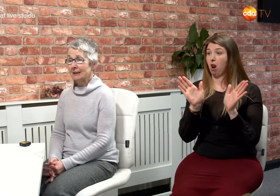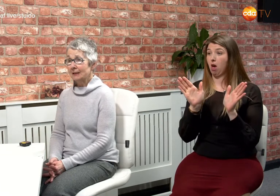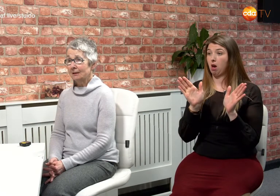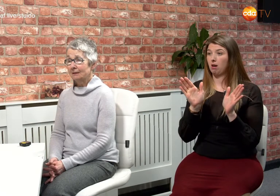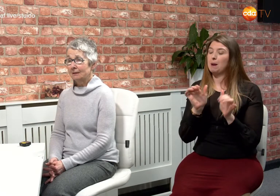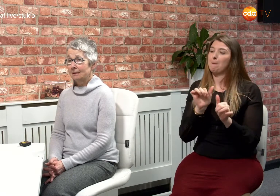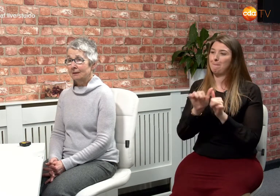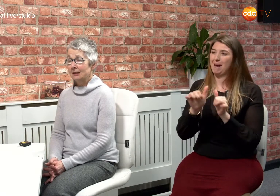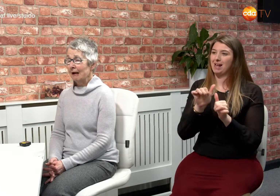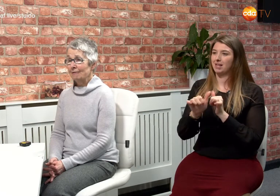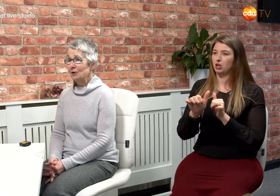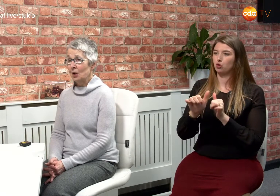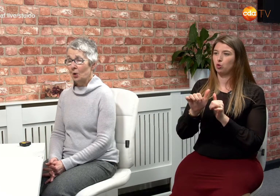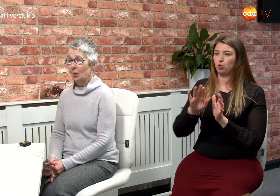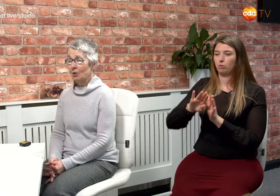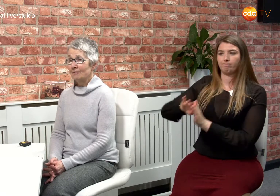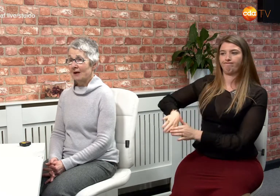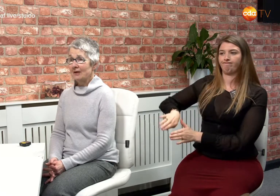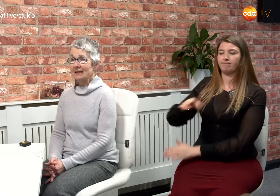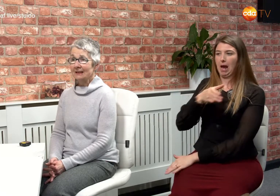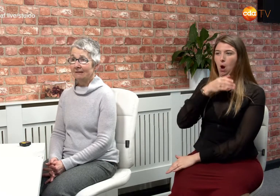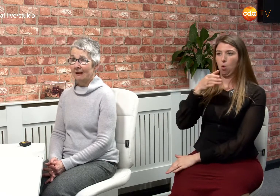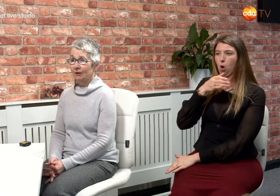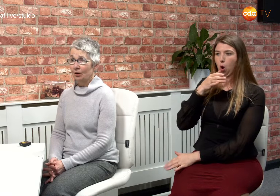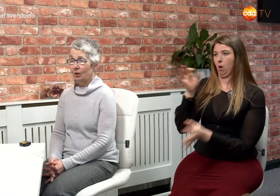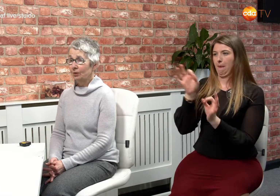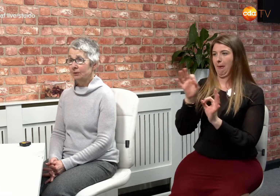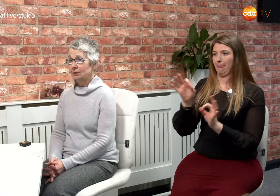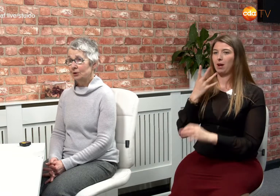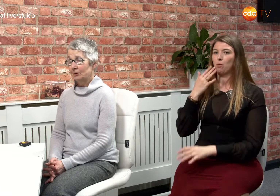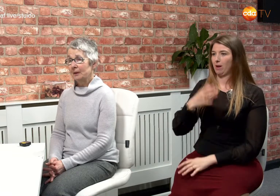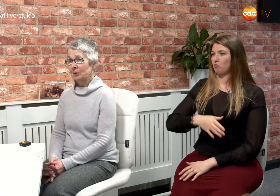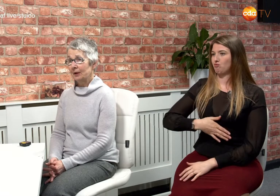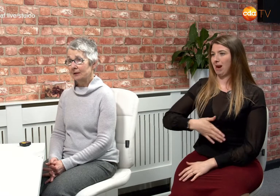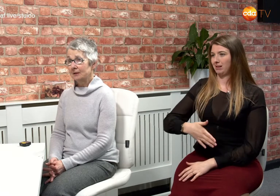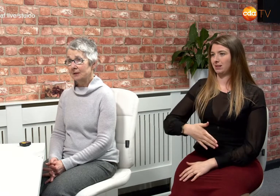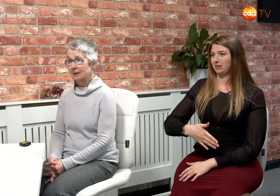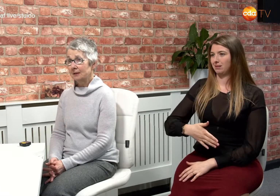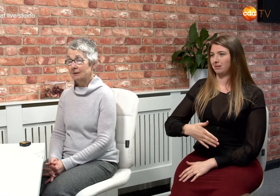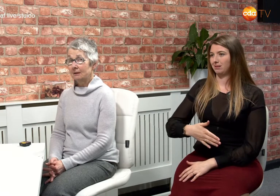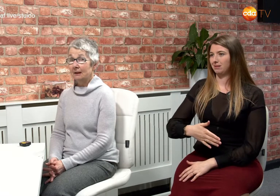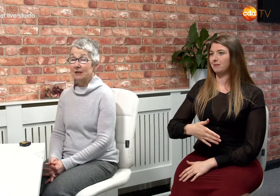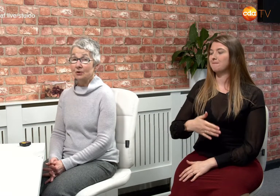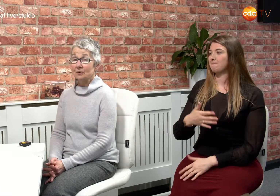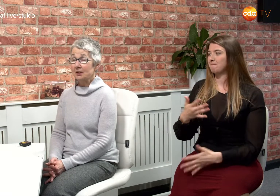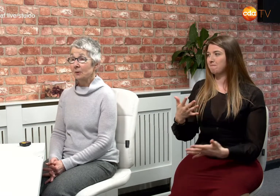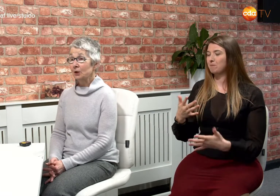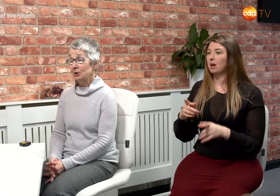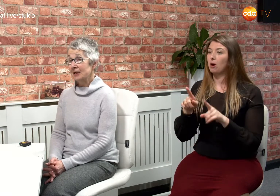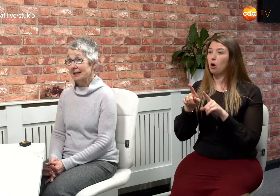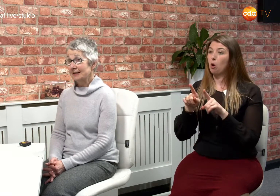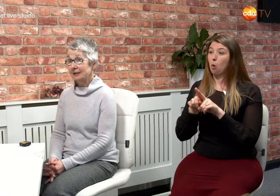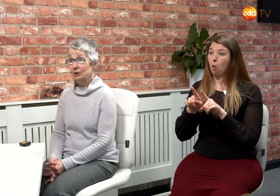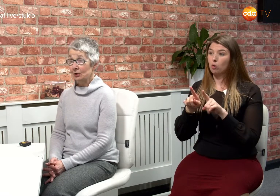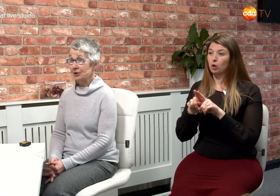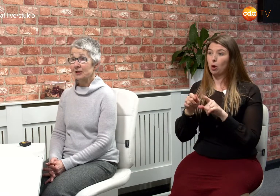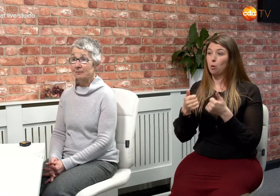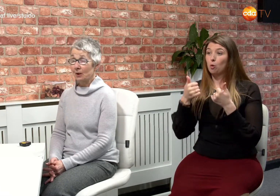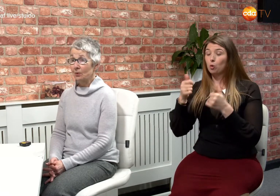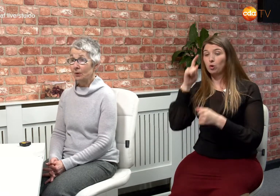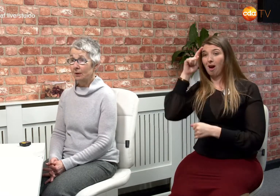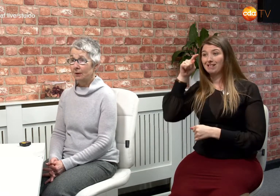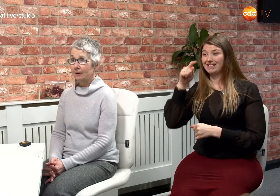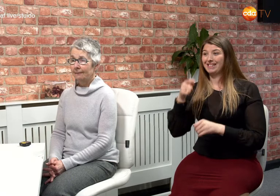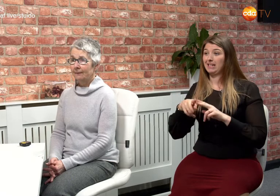good idea to have no or very little alcohol during pregnancy. It's also a good idea not